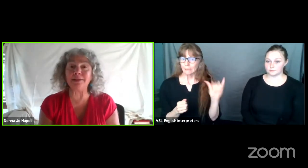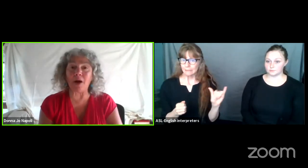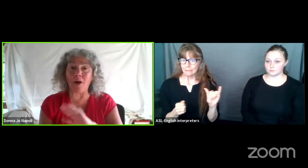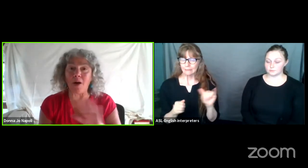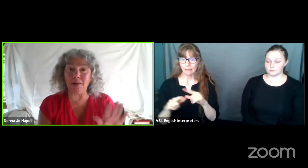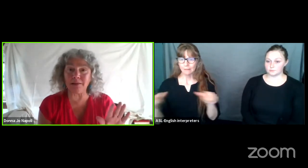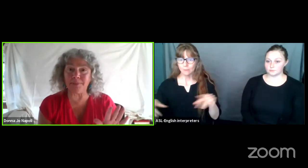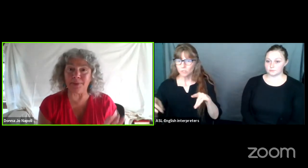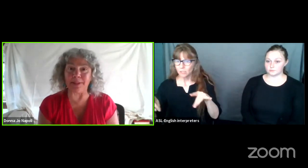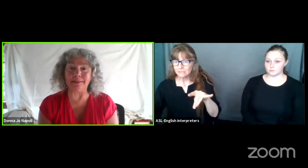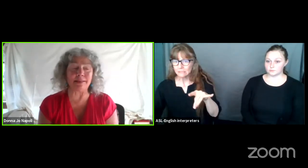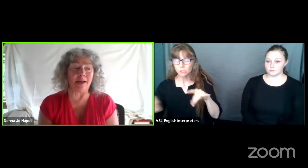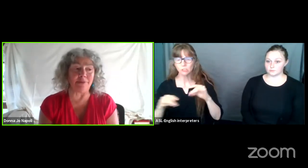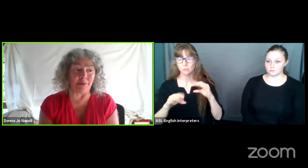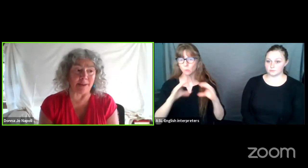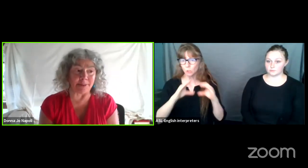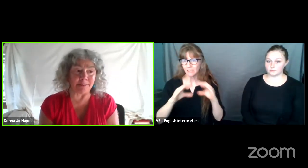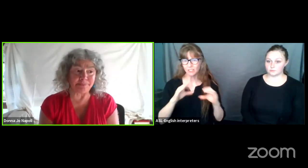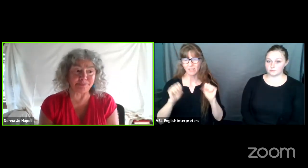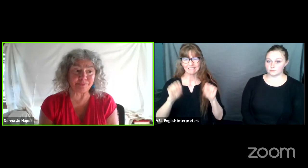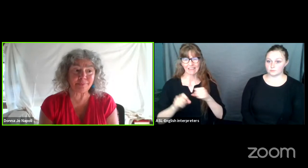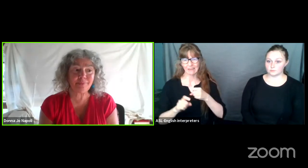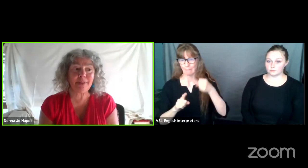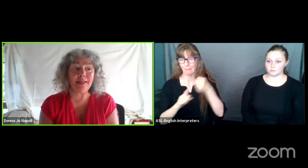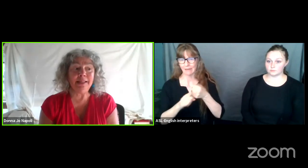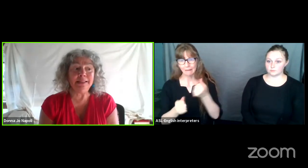can impact all components of the grammar,